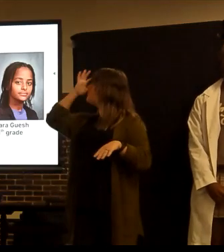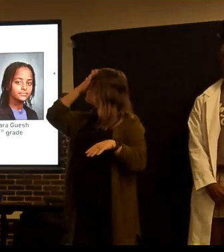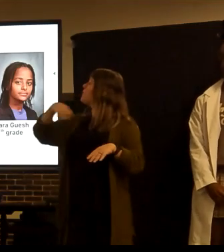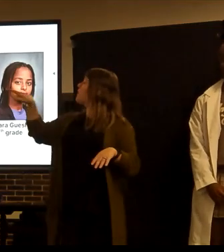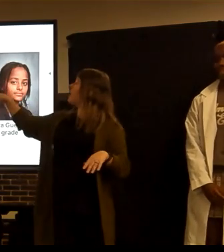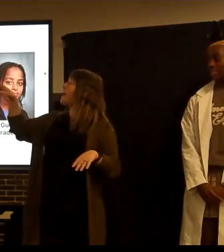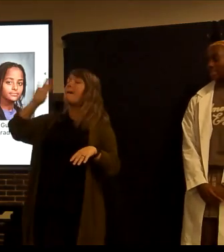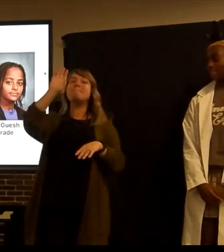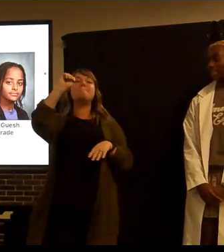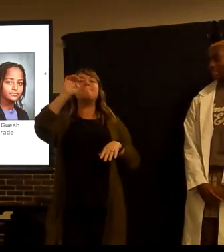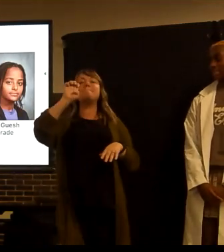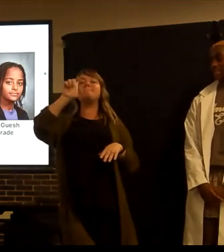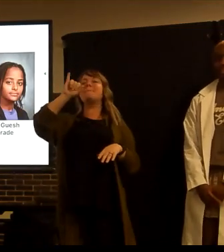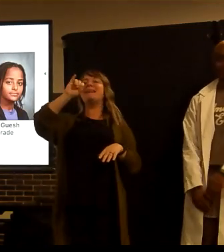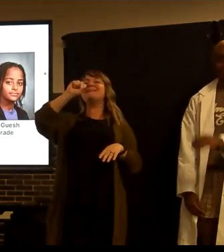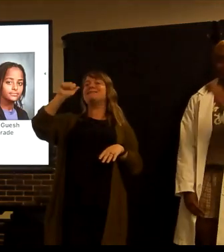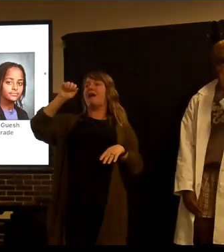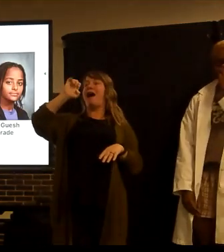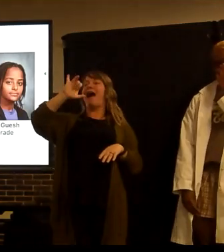Everybody see me okay?